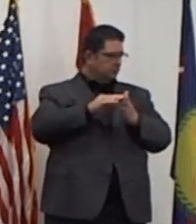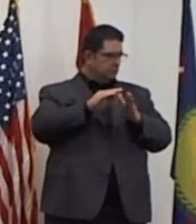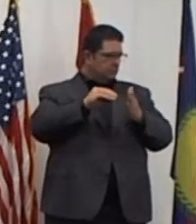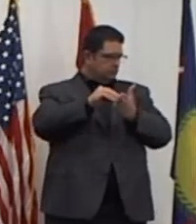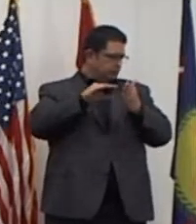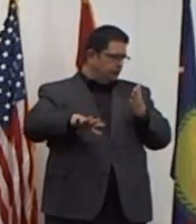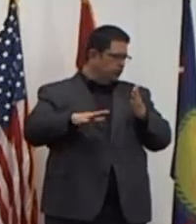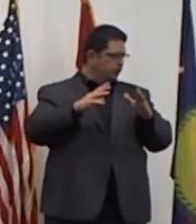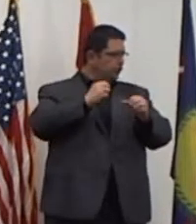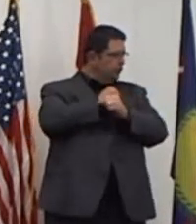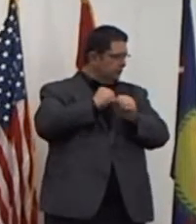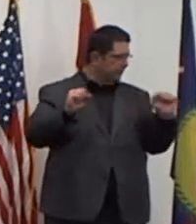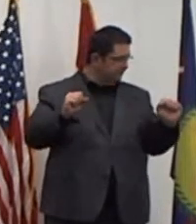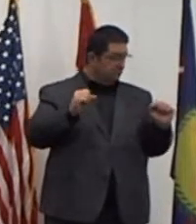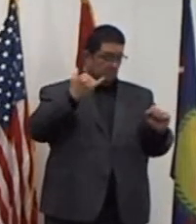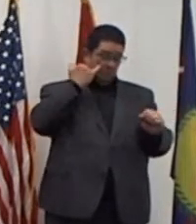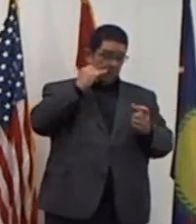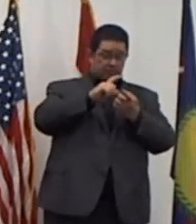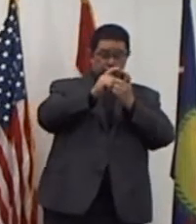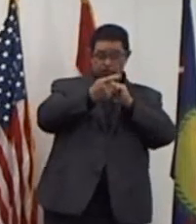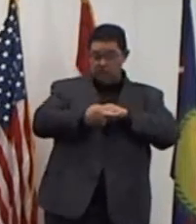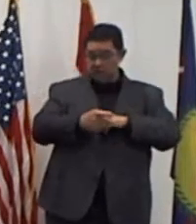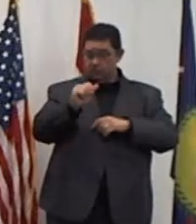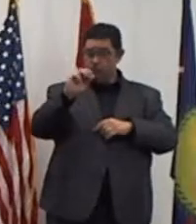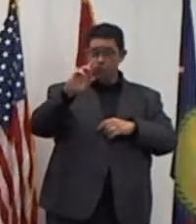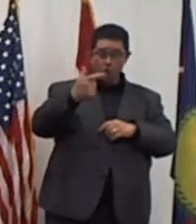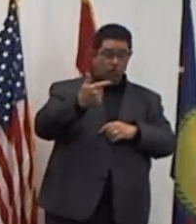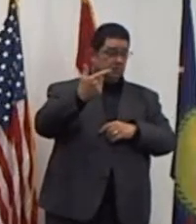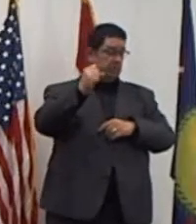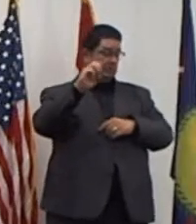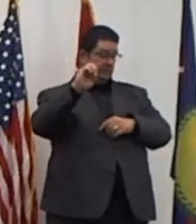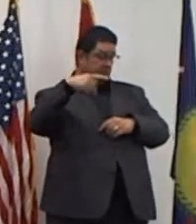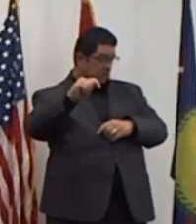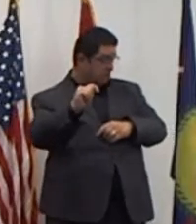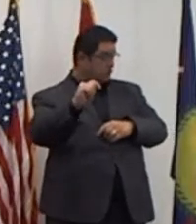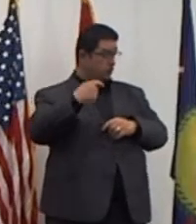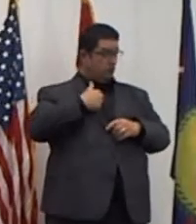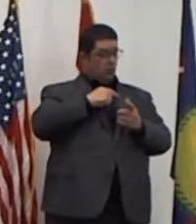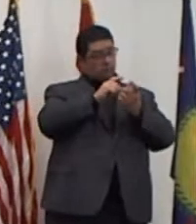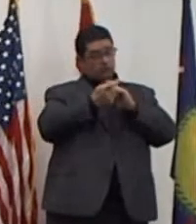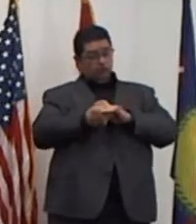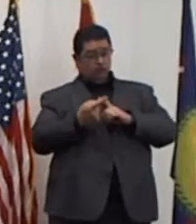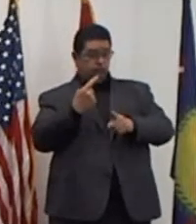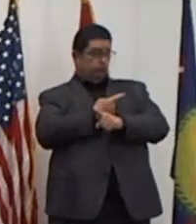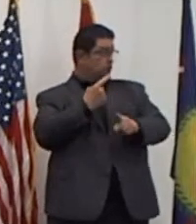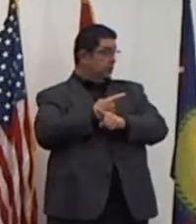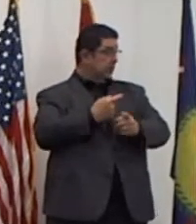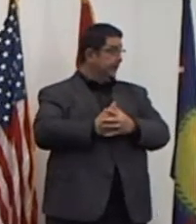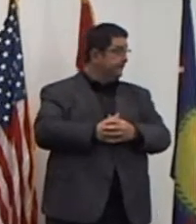changes later on in August or September, then we will adjust appropriately.